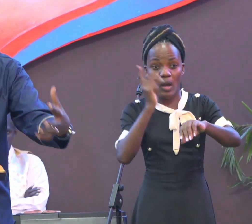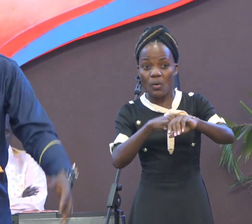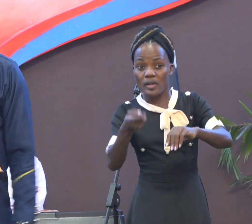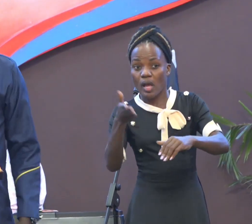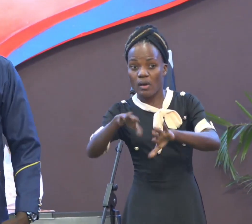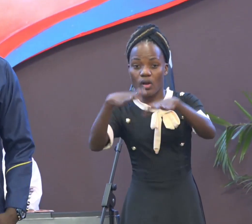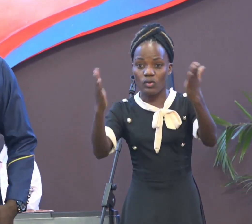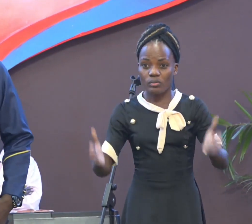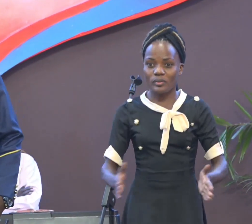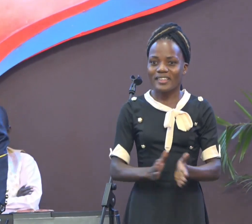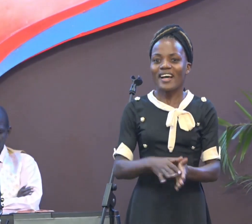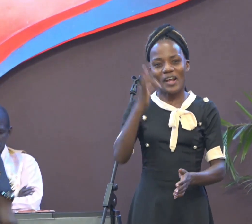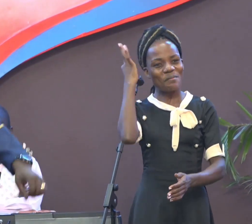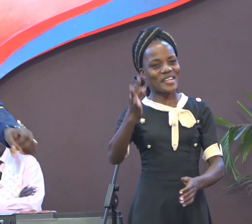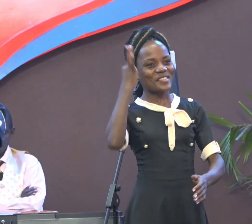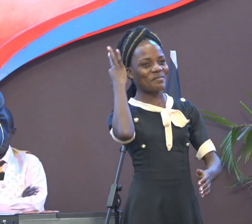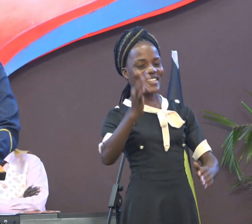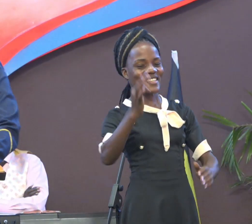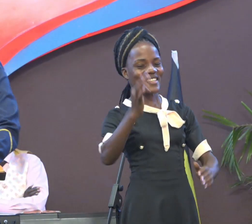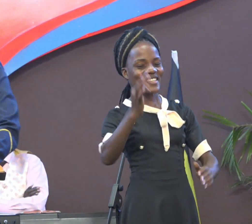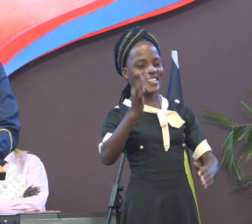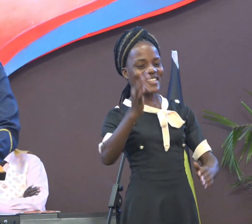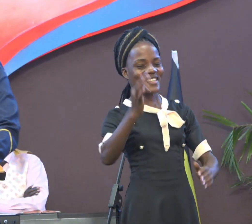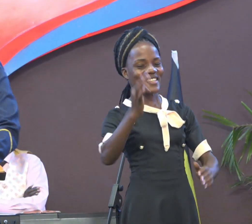here at the pulpit and I preached about it.